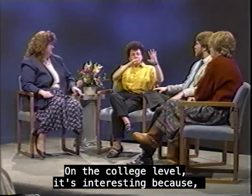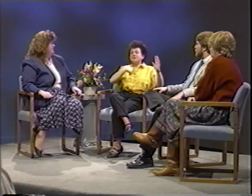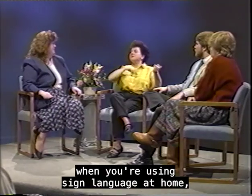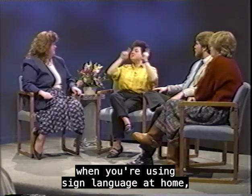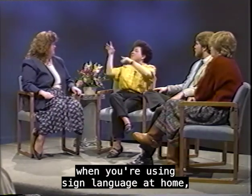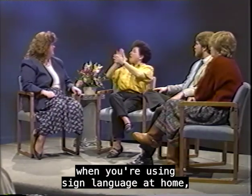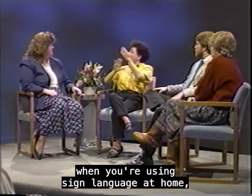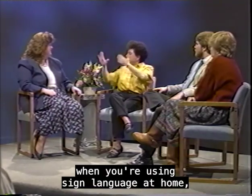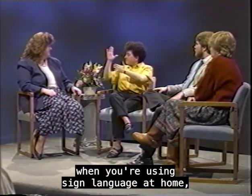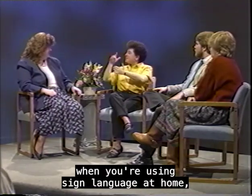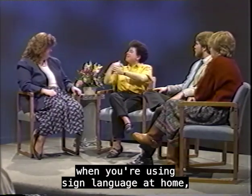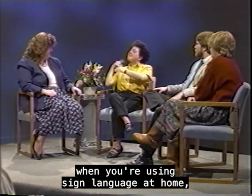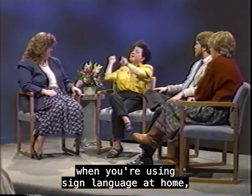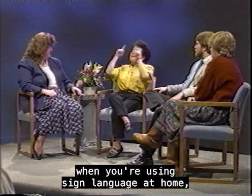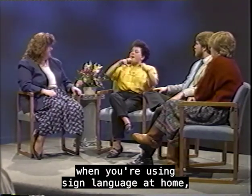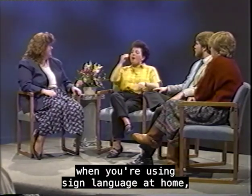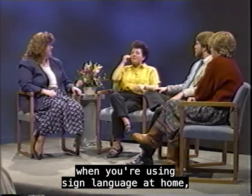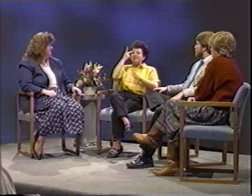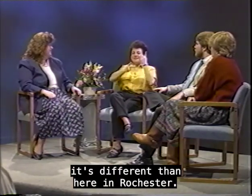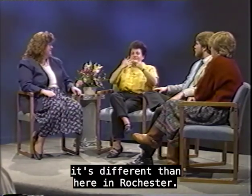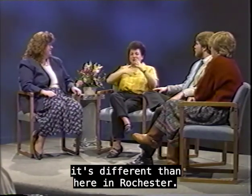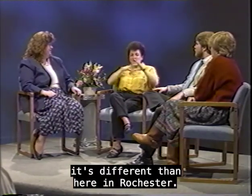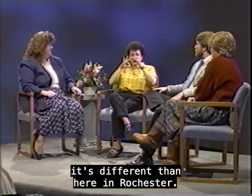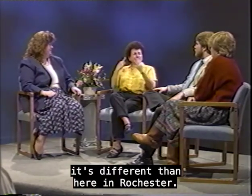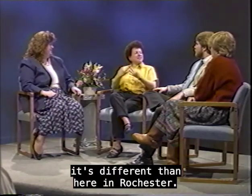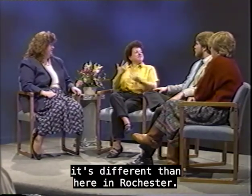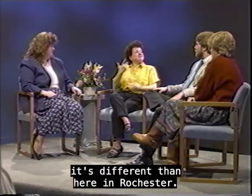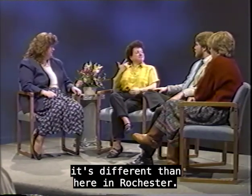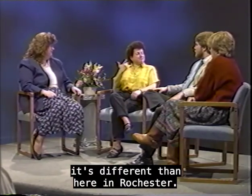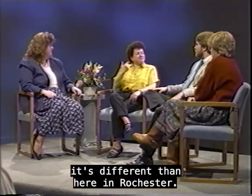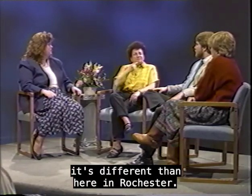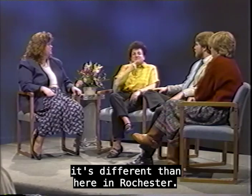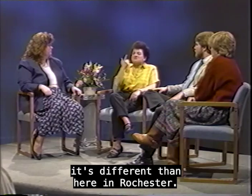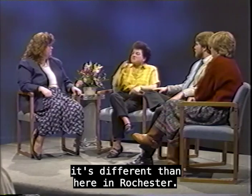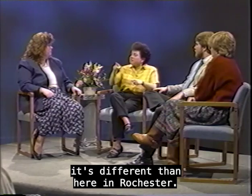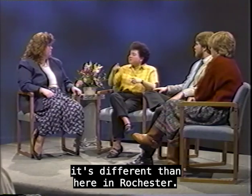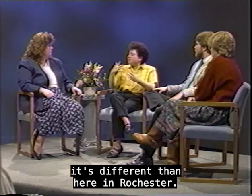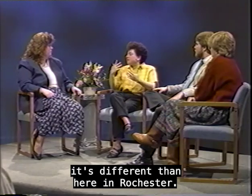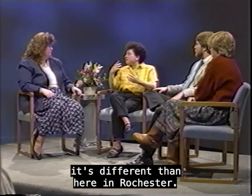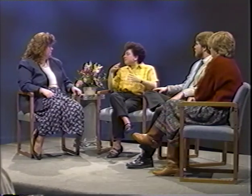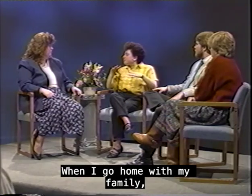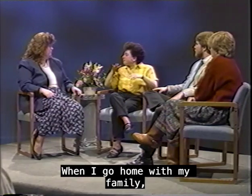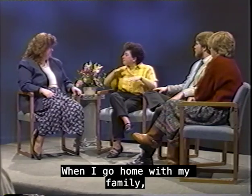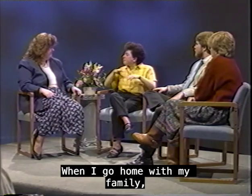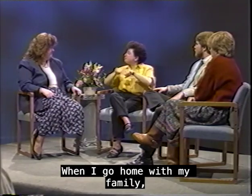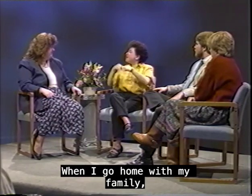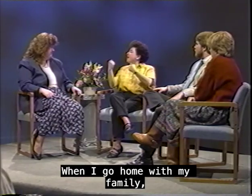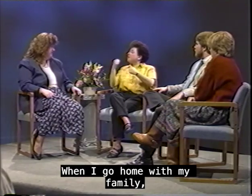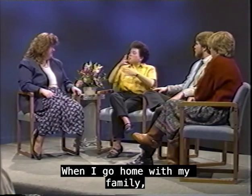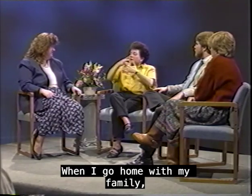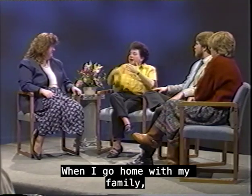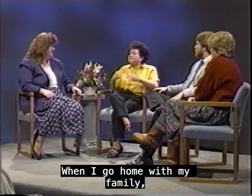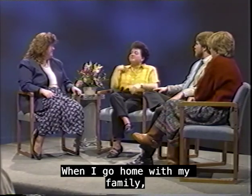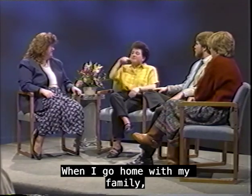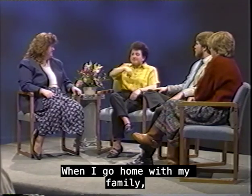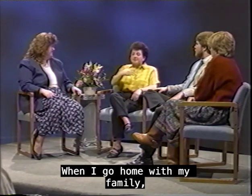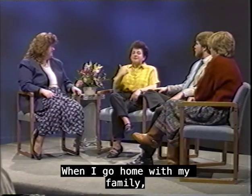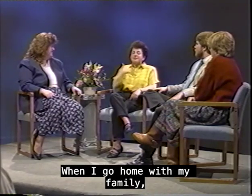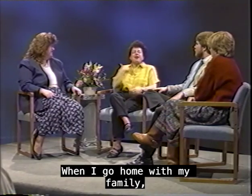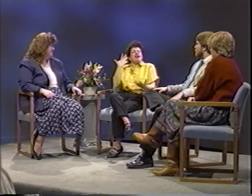when you're using sign language at home, it's different than here in Rochester. When I go home with my family,